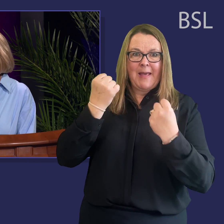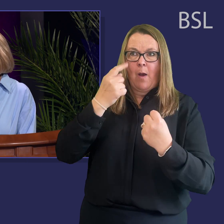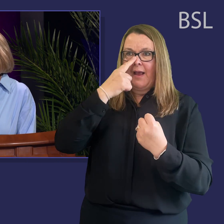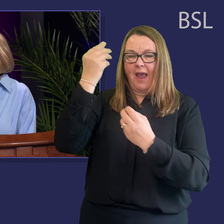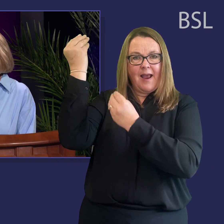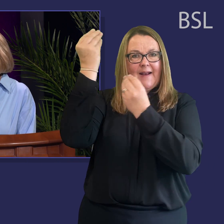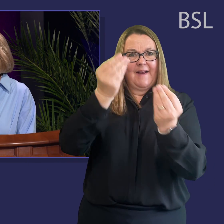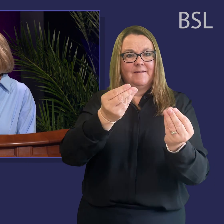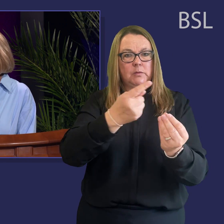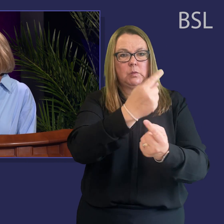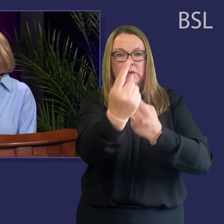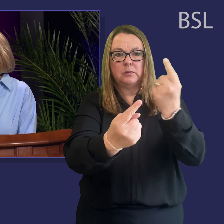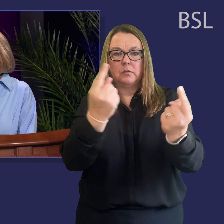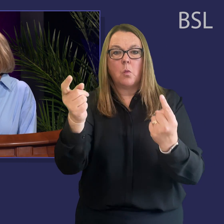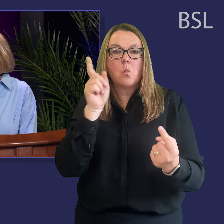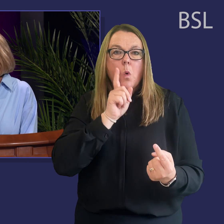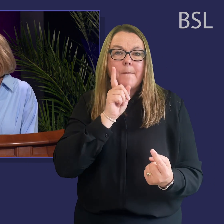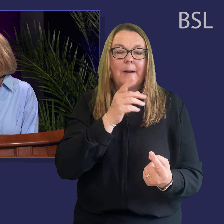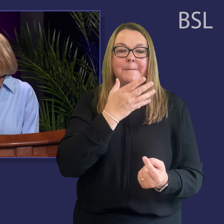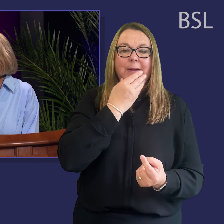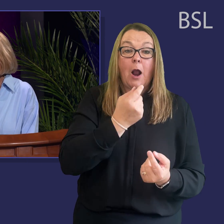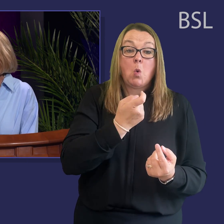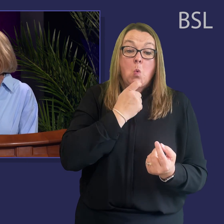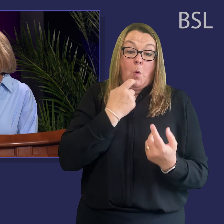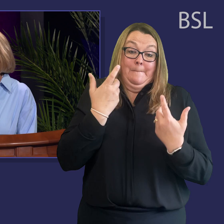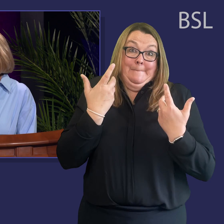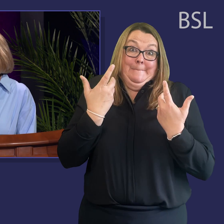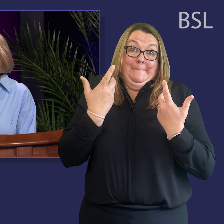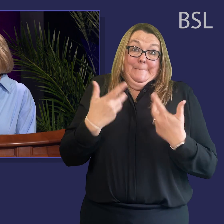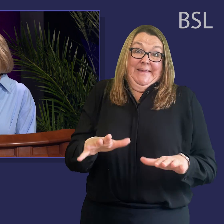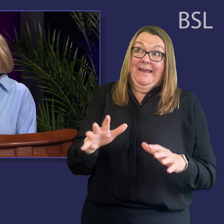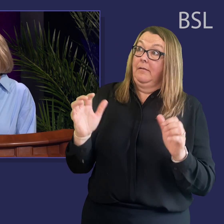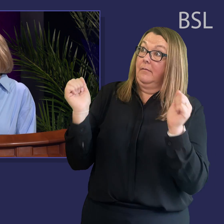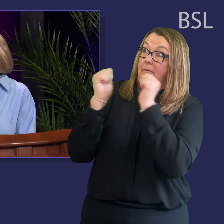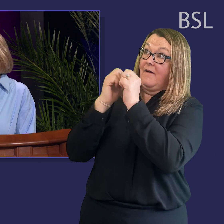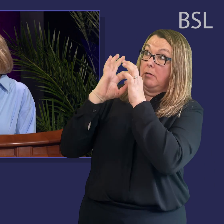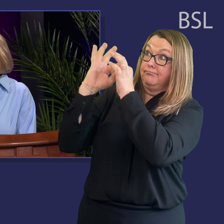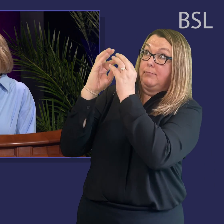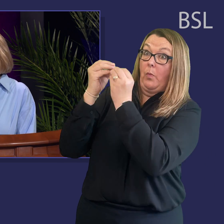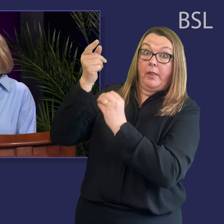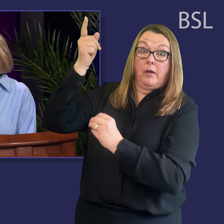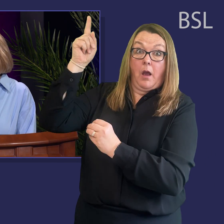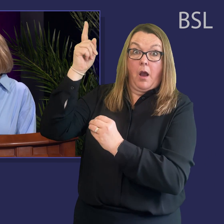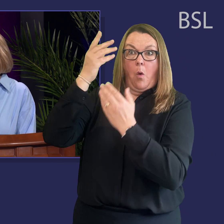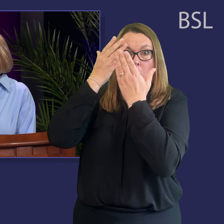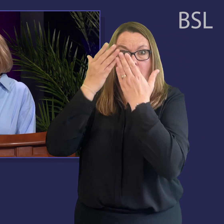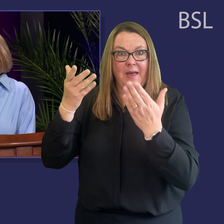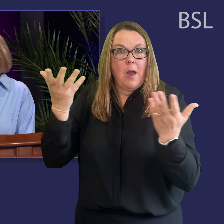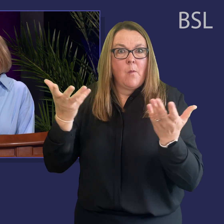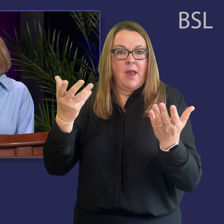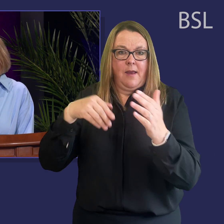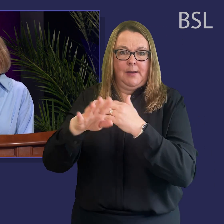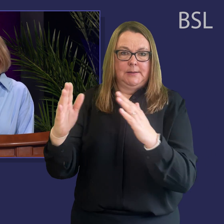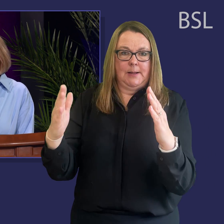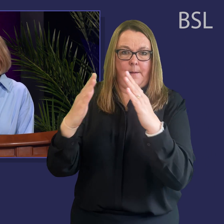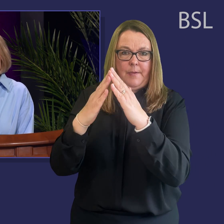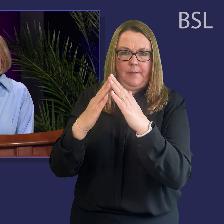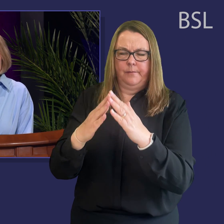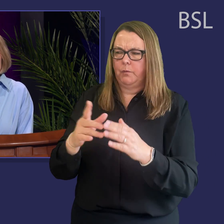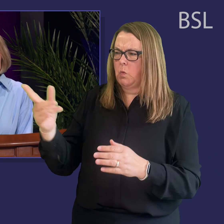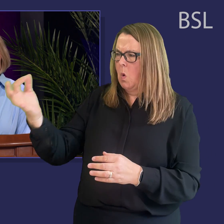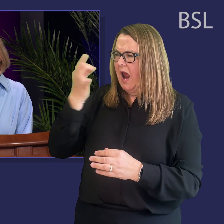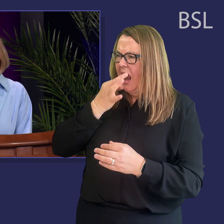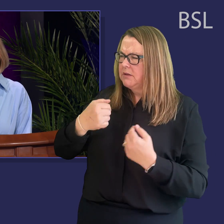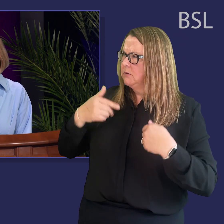the house of the Lord. You have invited us to fix our focus on Jesus Christ. You have taught